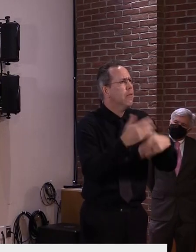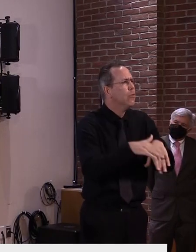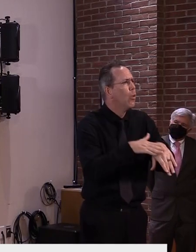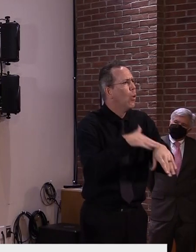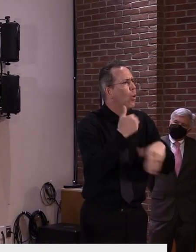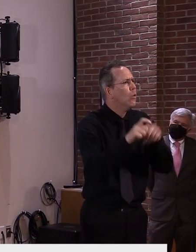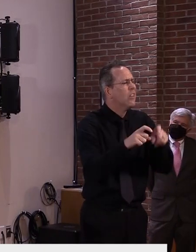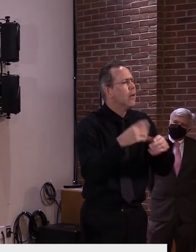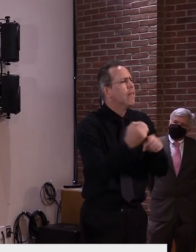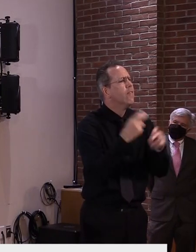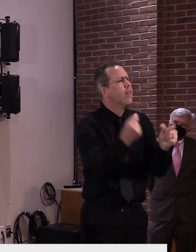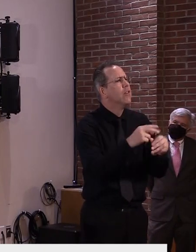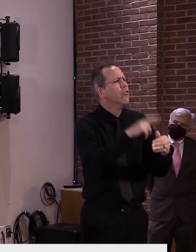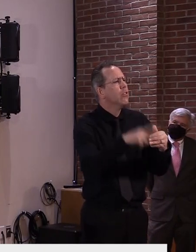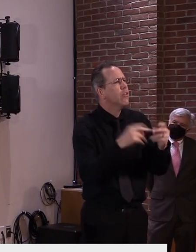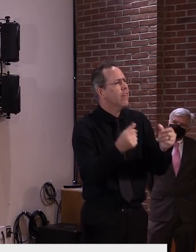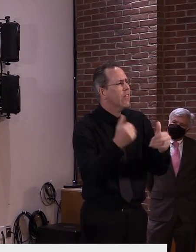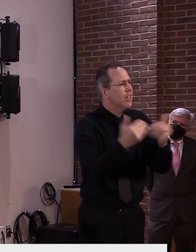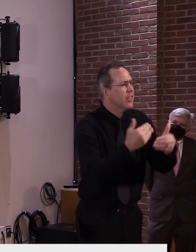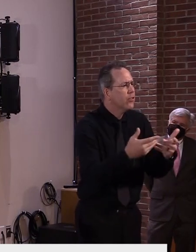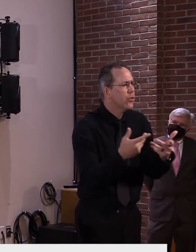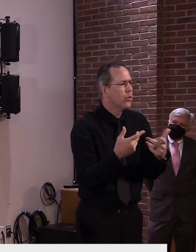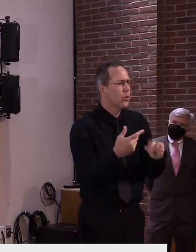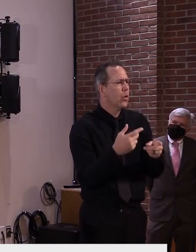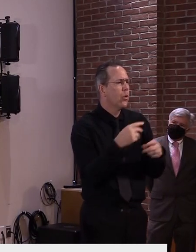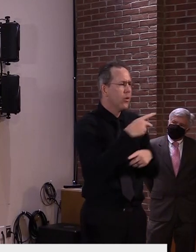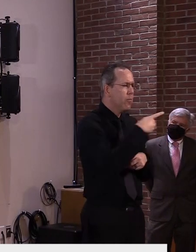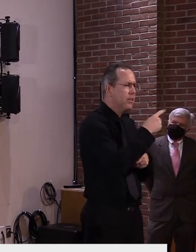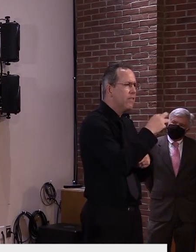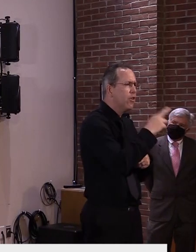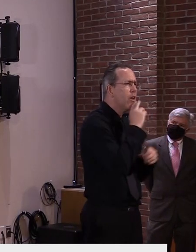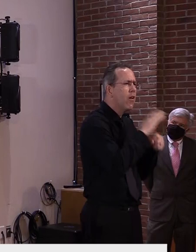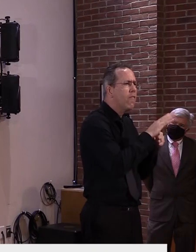the country could increase. The